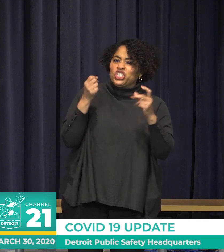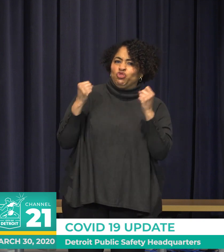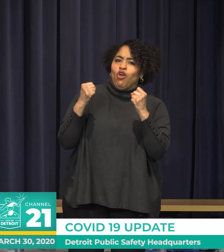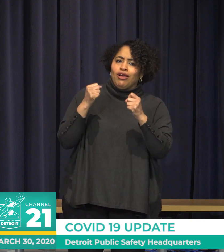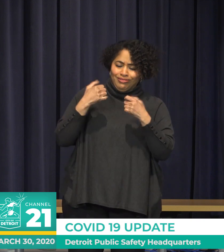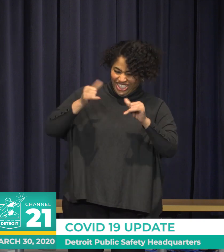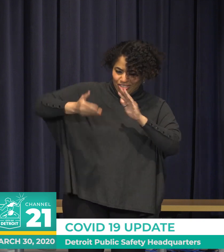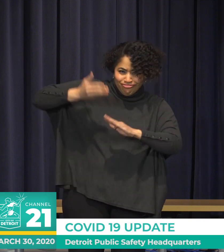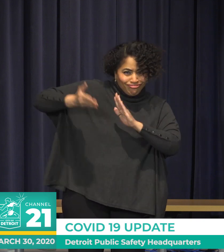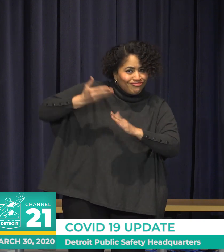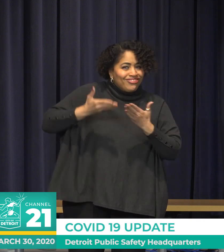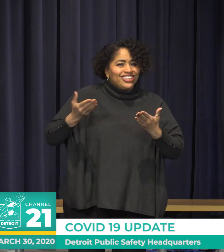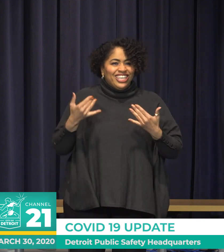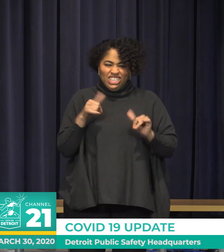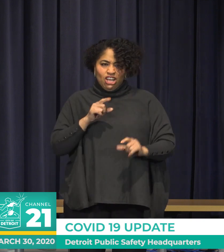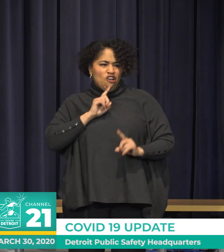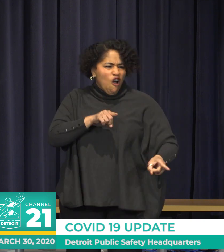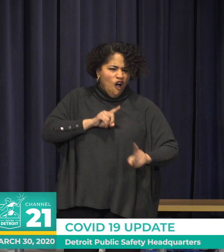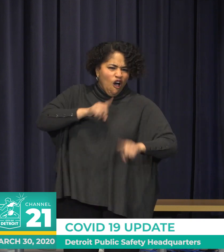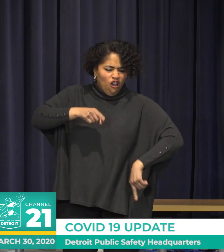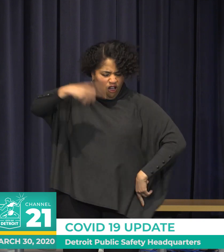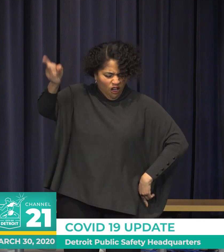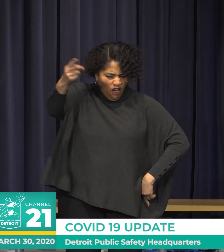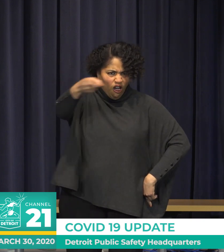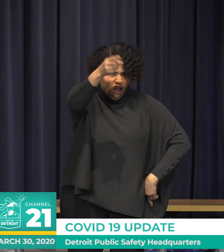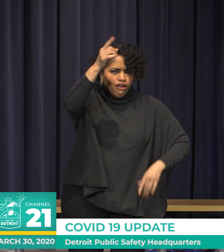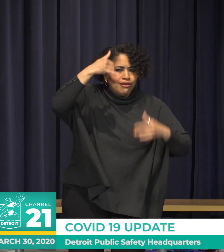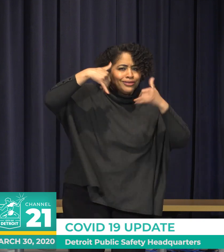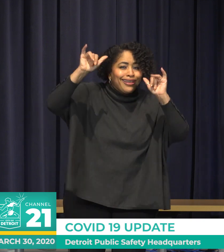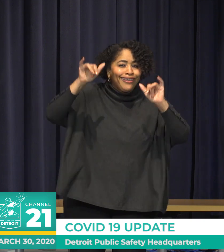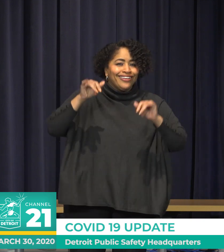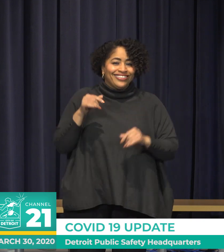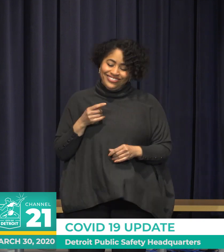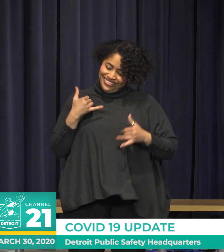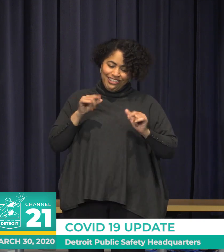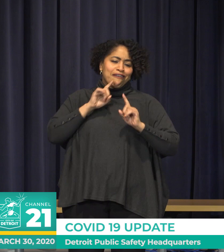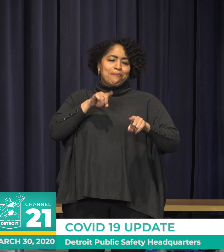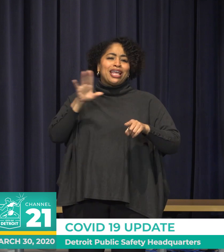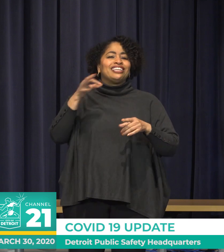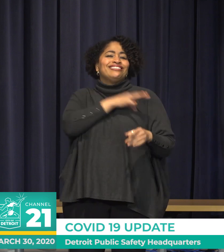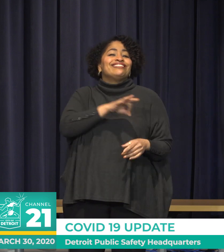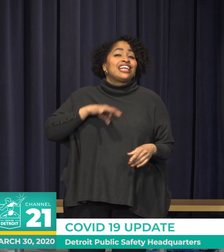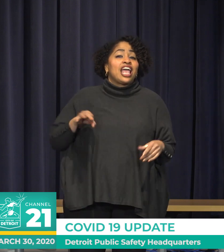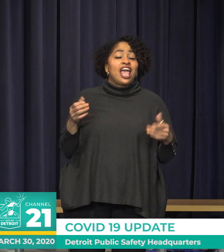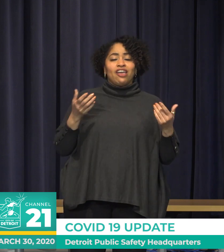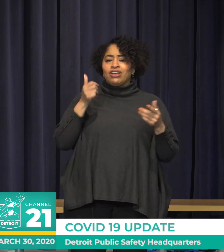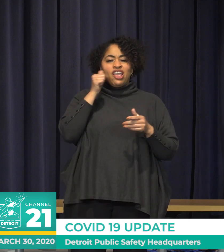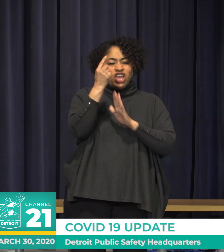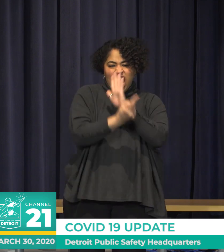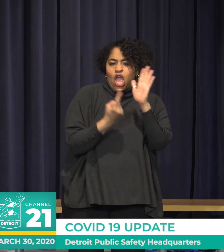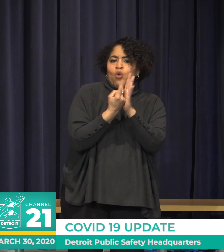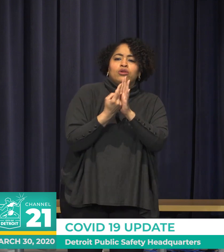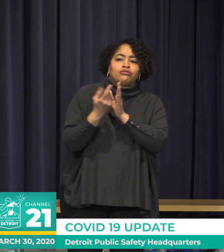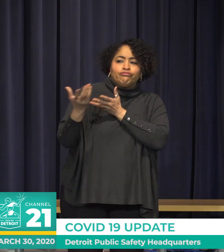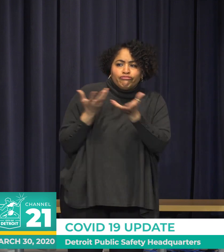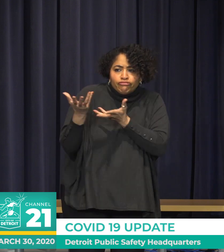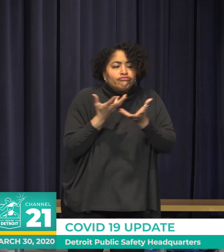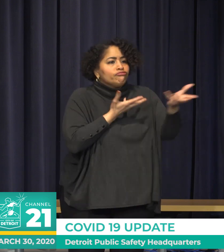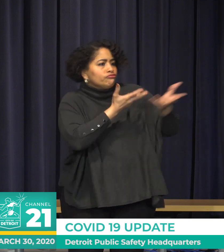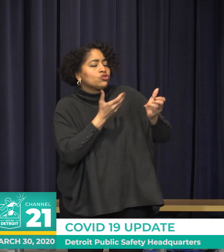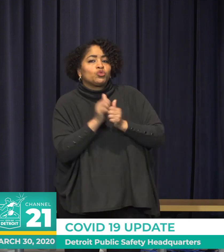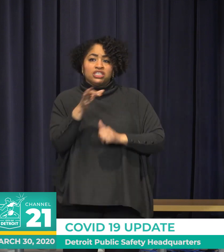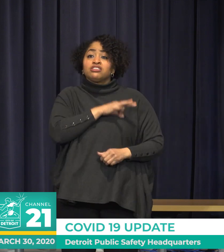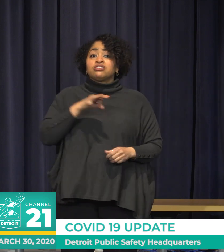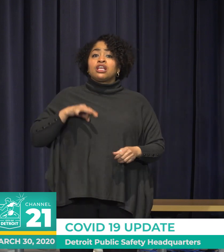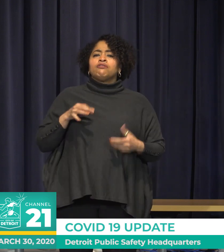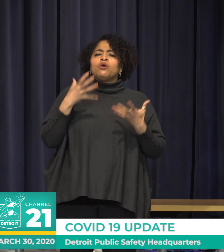in charge. He's calling and barking orders at his command staff on an hourly basis. And he wants